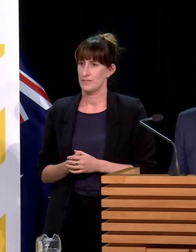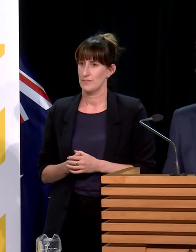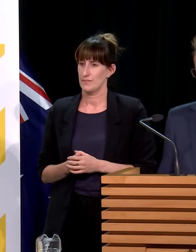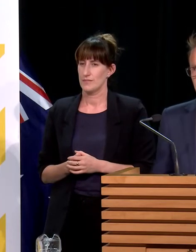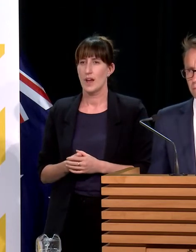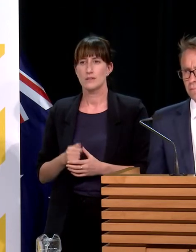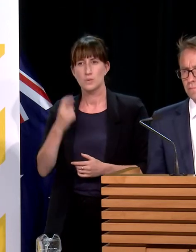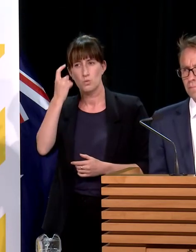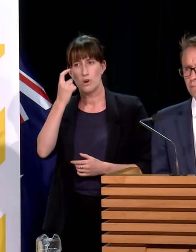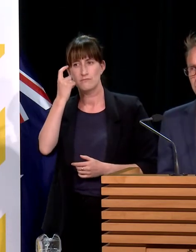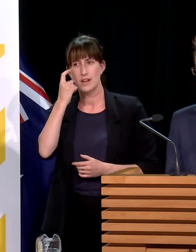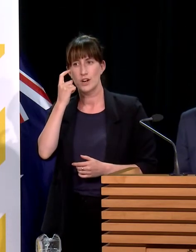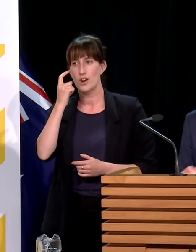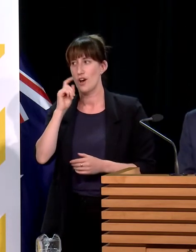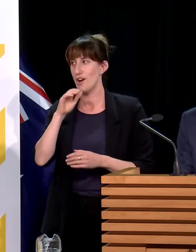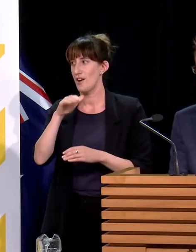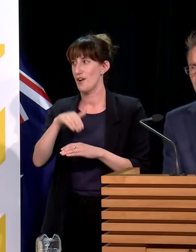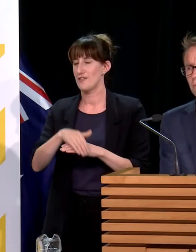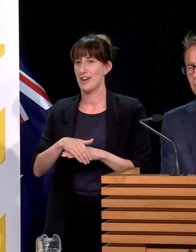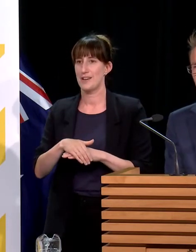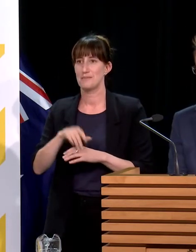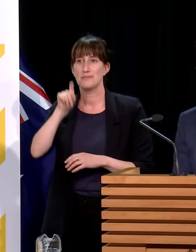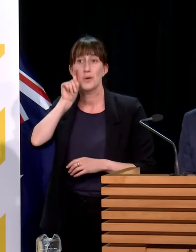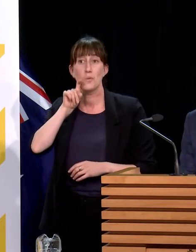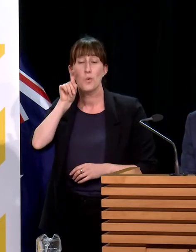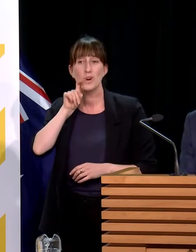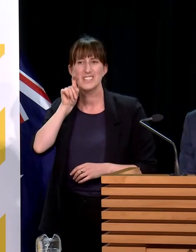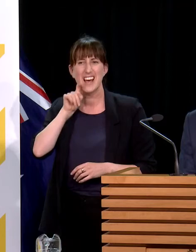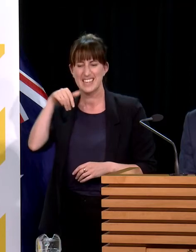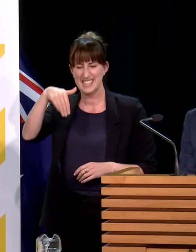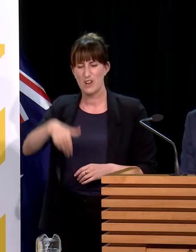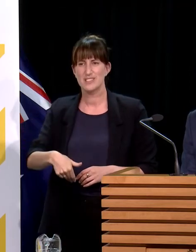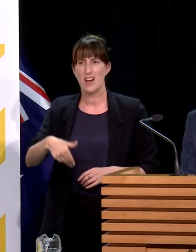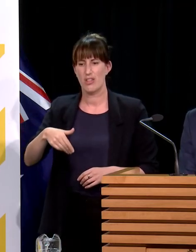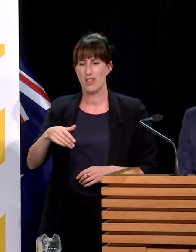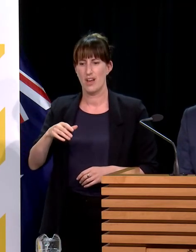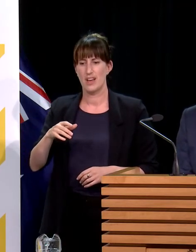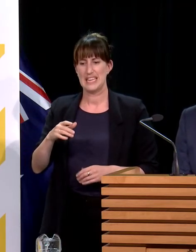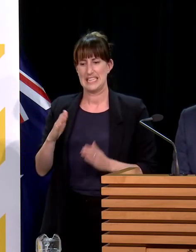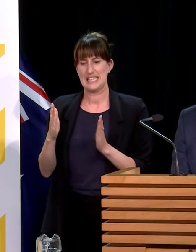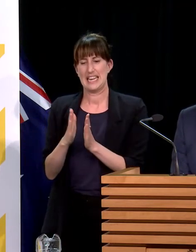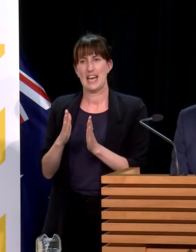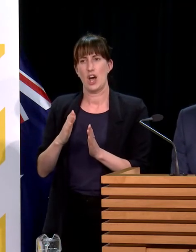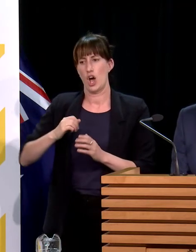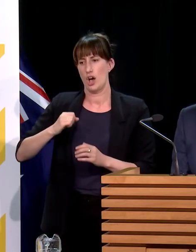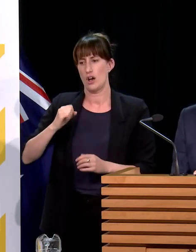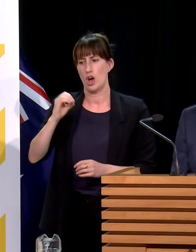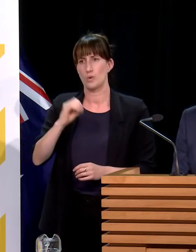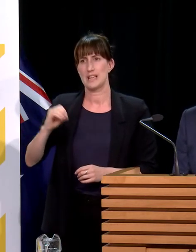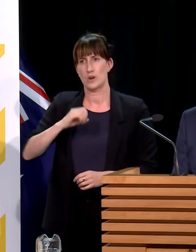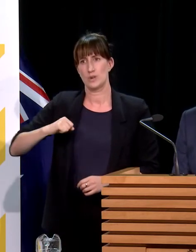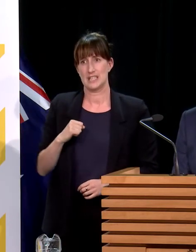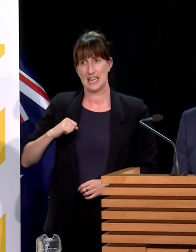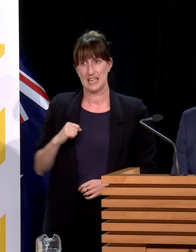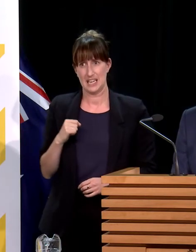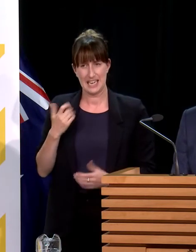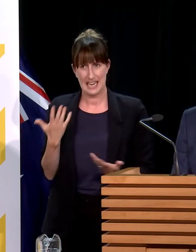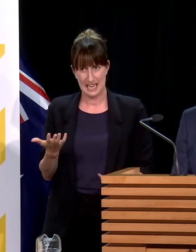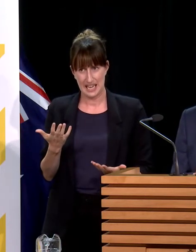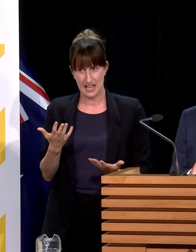lead down in Otago that you've done in the water and what those briefings have told you? Yes, I have, and I asked the team this